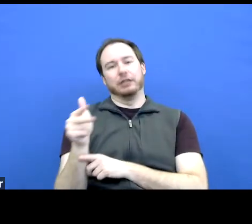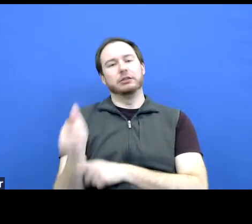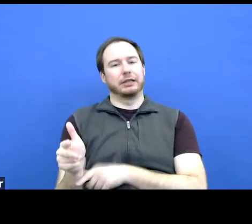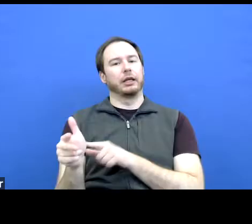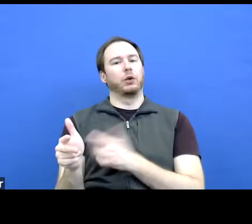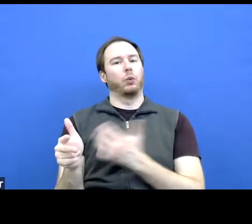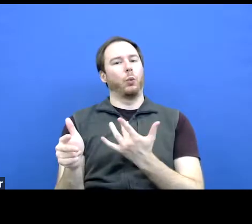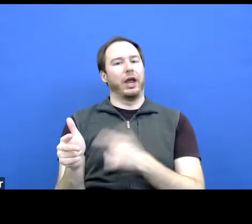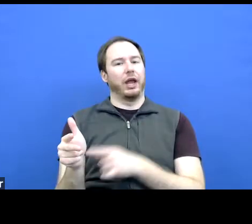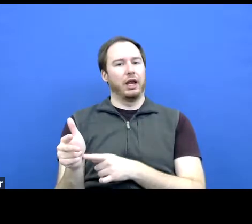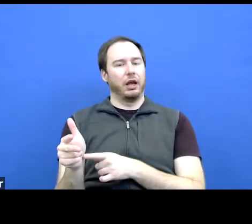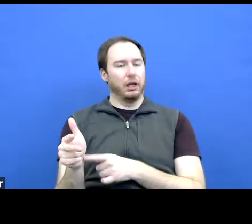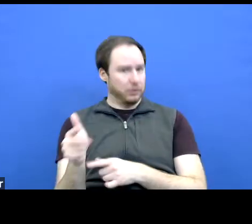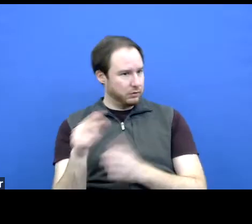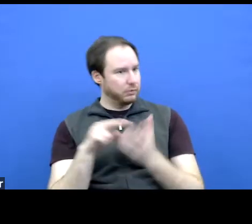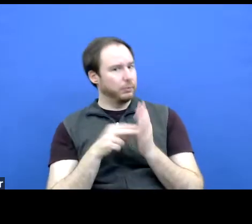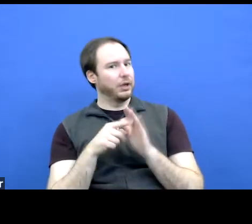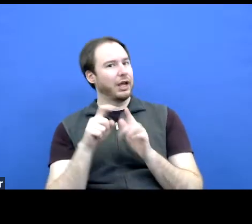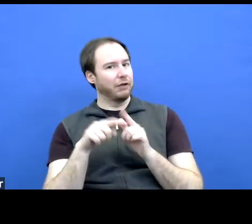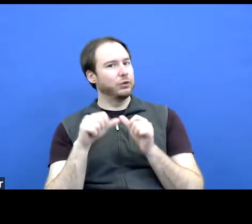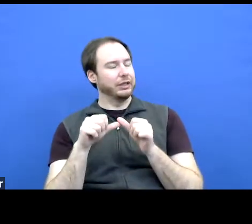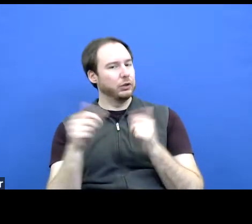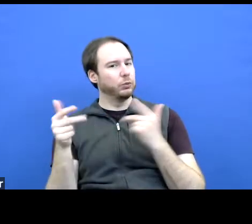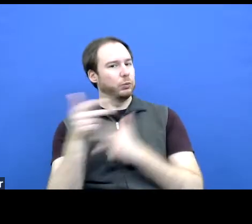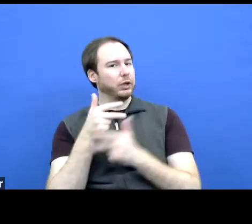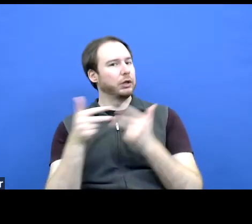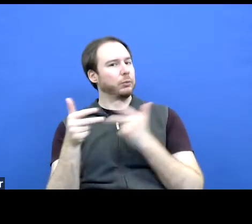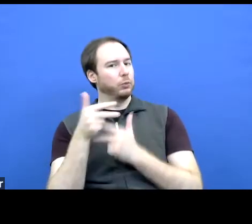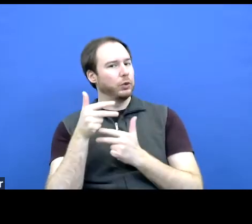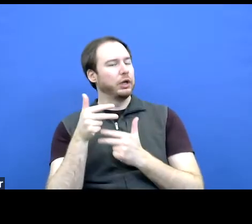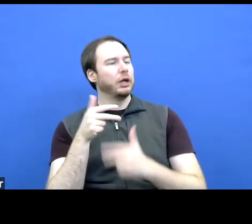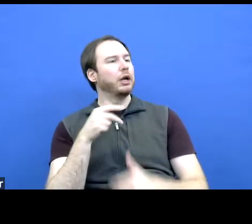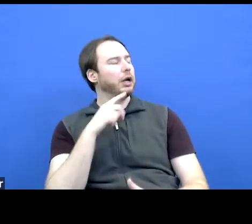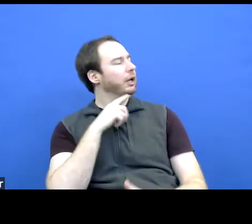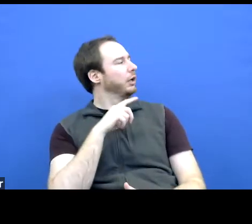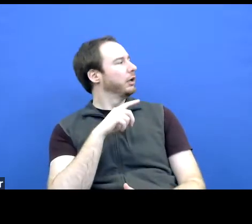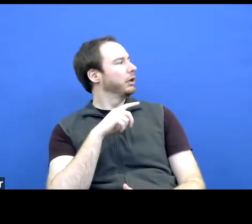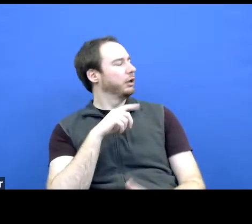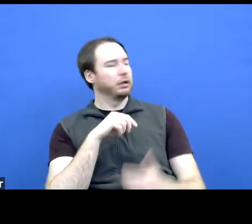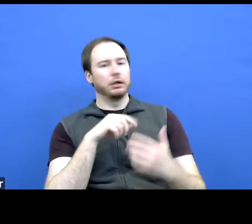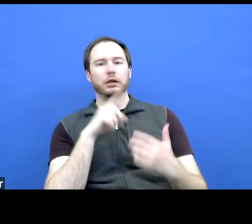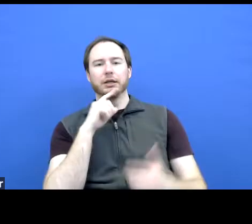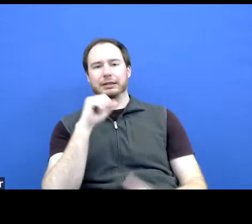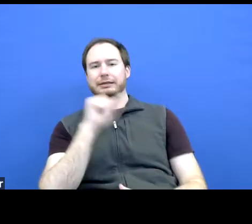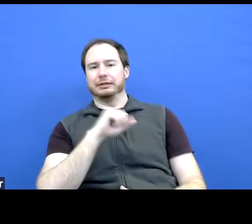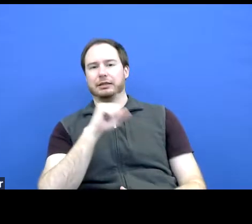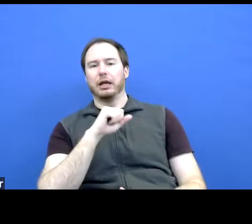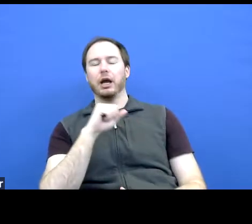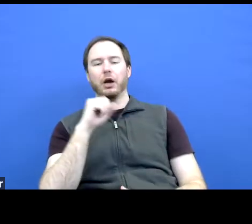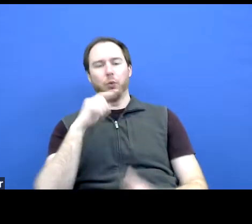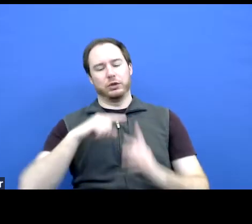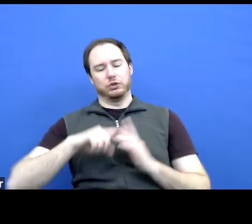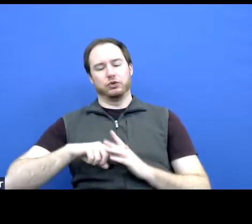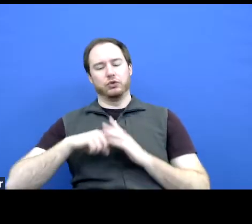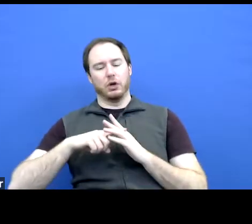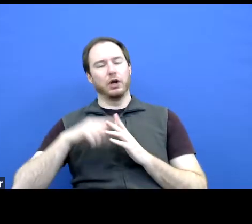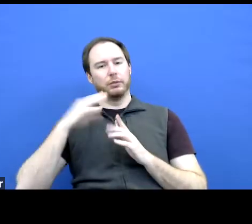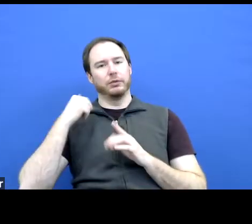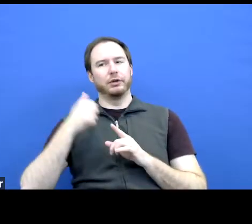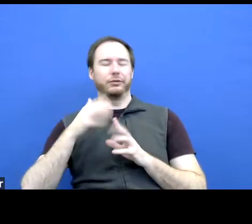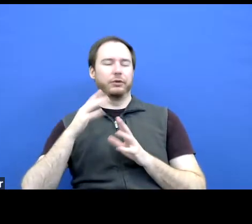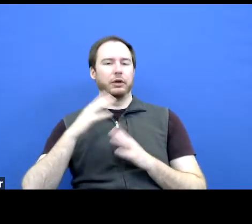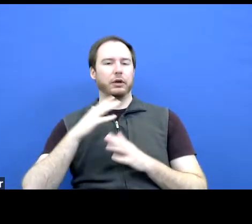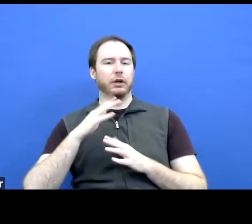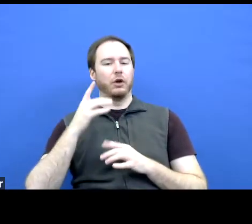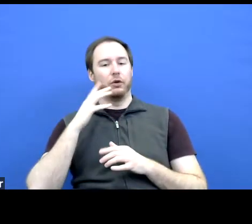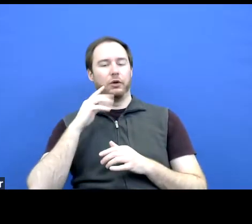lot. Right, but that means you got to keep bringing cars in. Yes. Well, During- I mean, starting off, because it's the fun juggling act that I